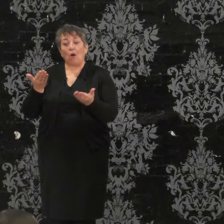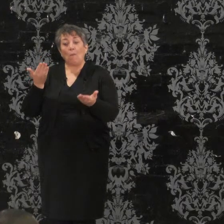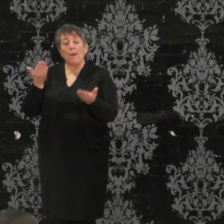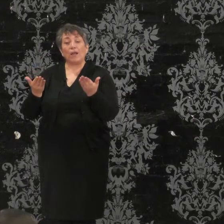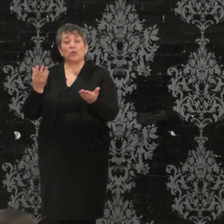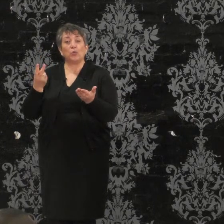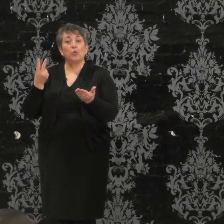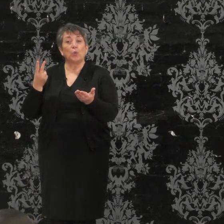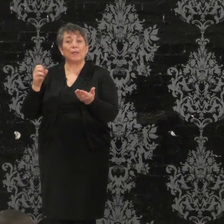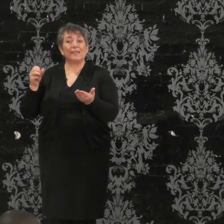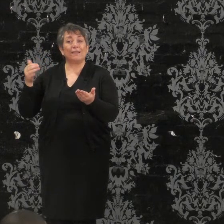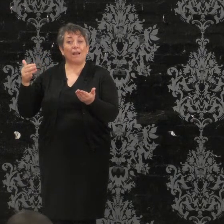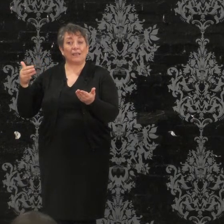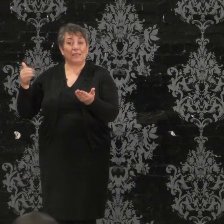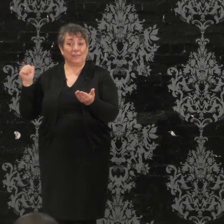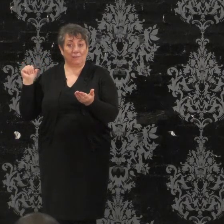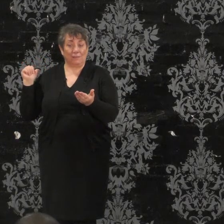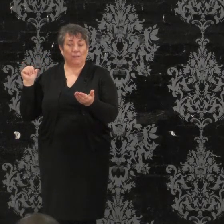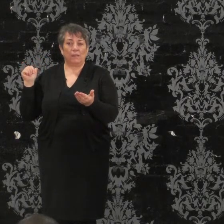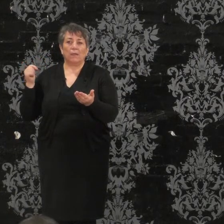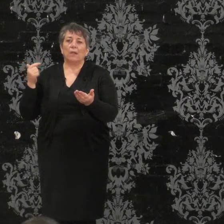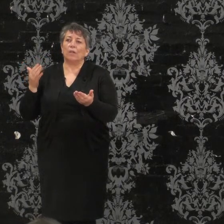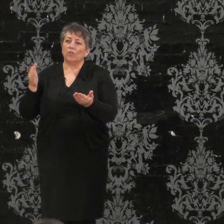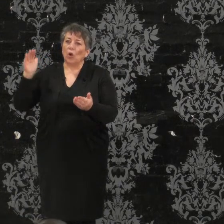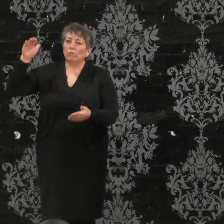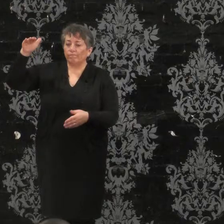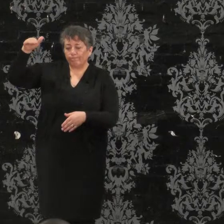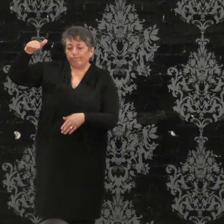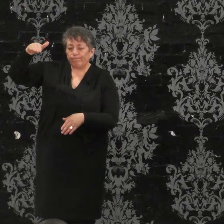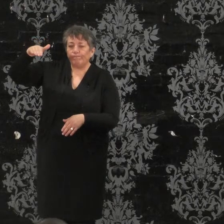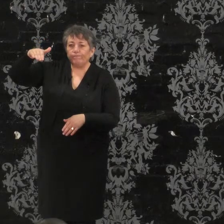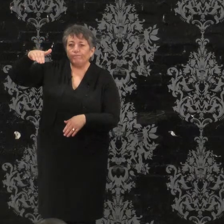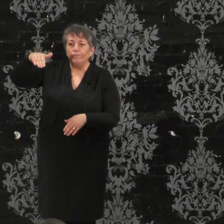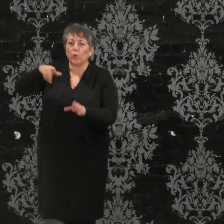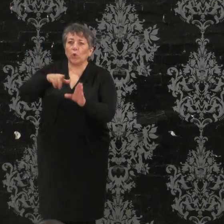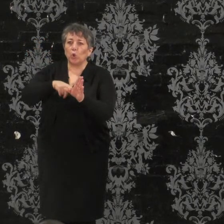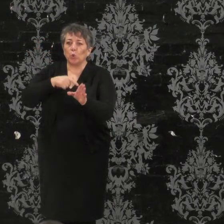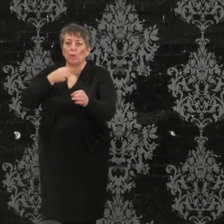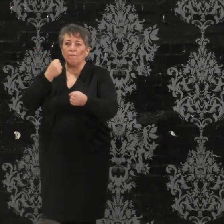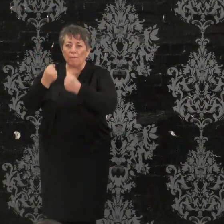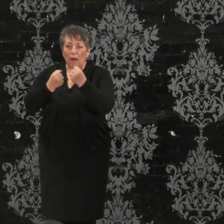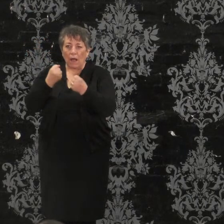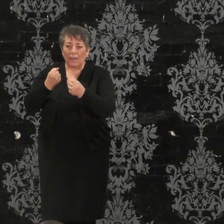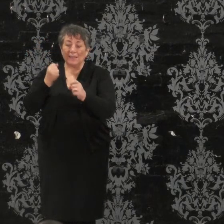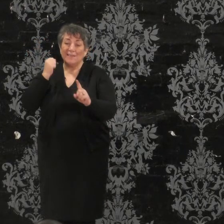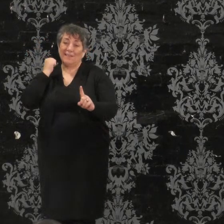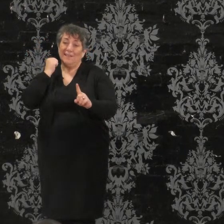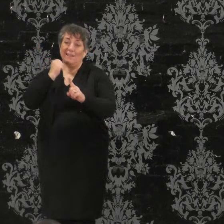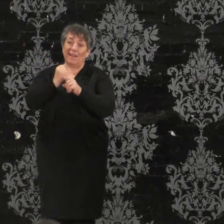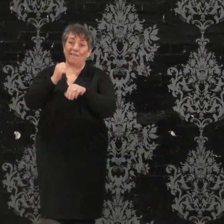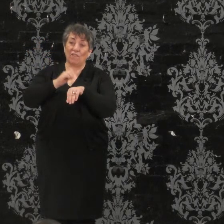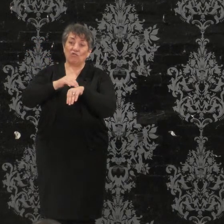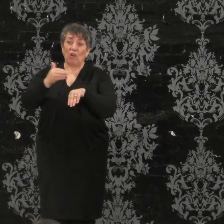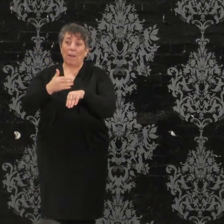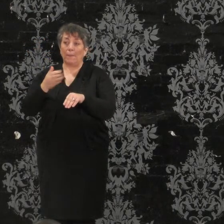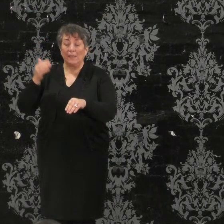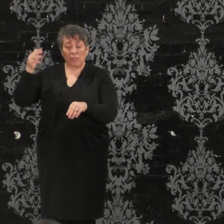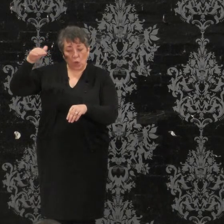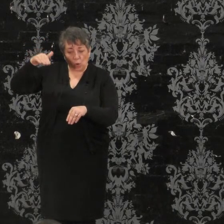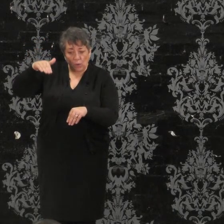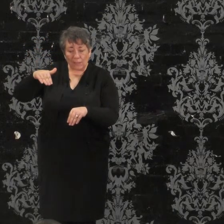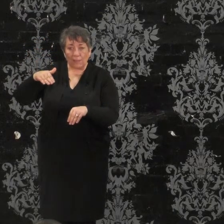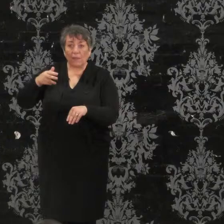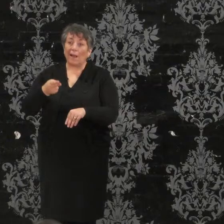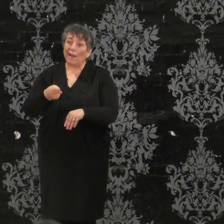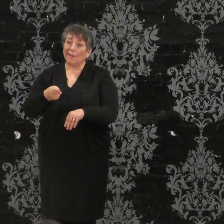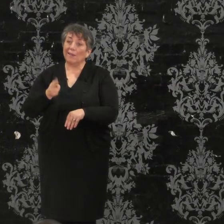So overall, youth violence has been going down, knife crime has been going down, and gun crime has been